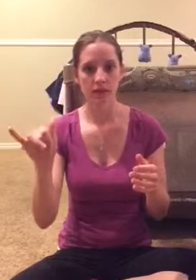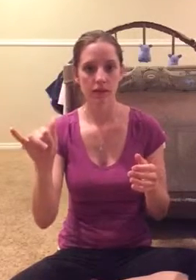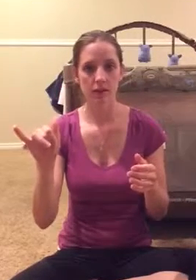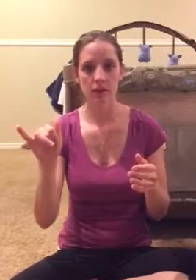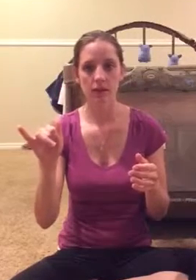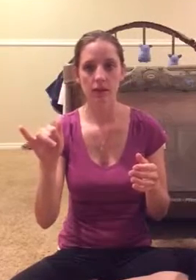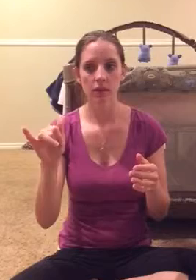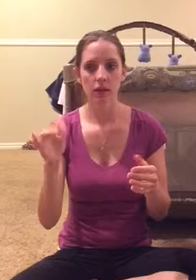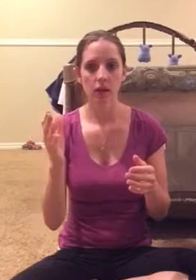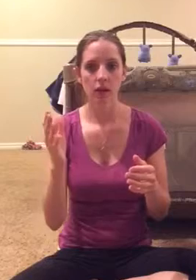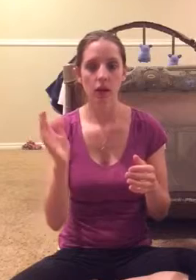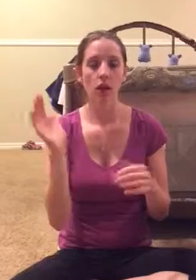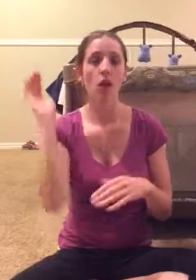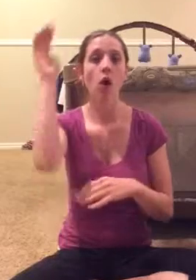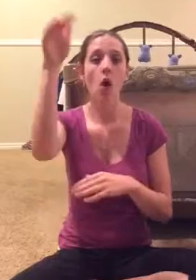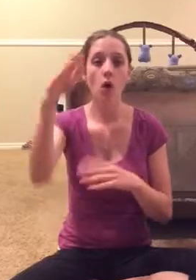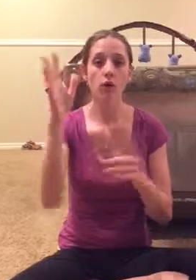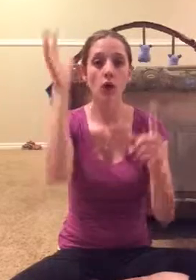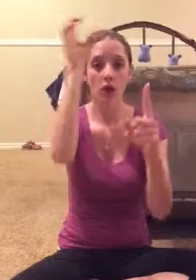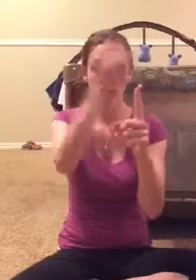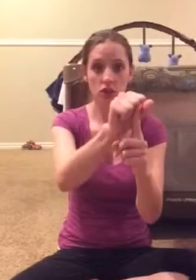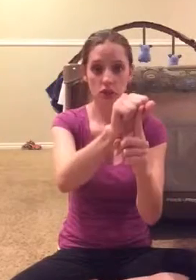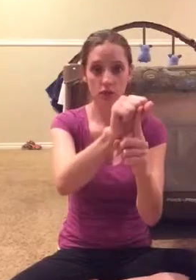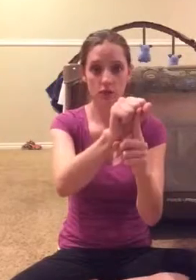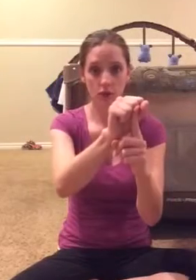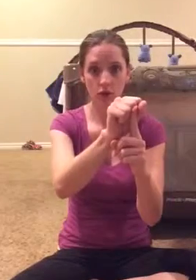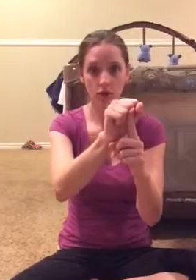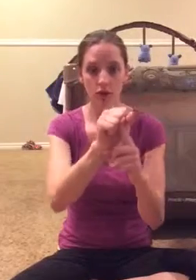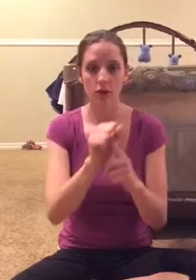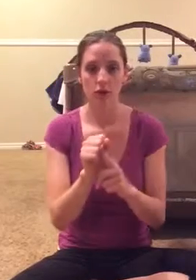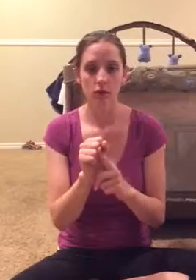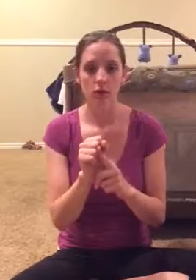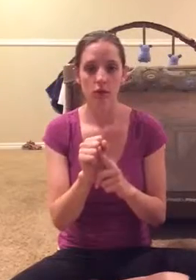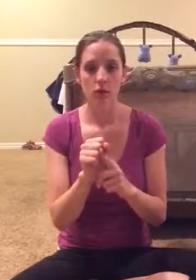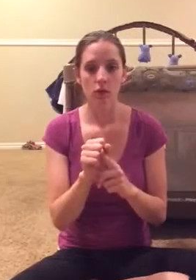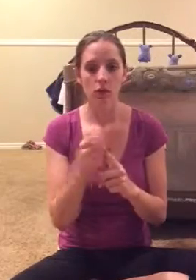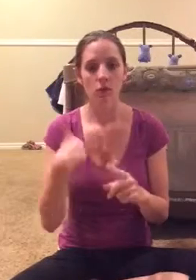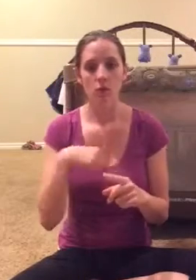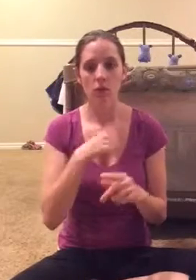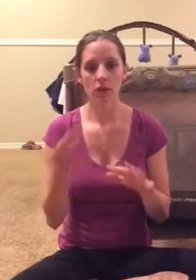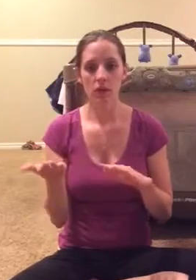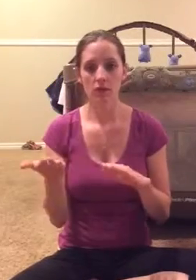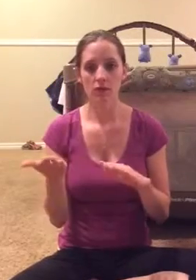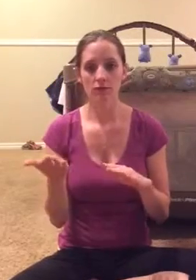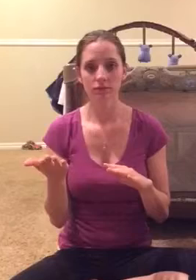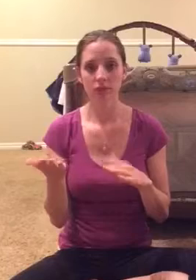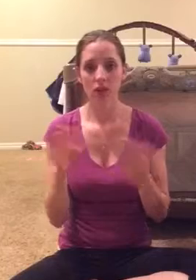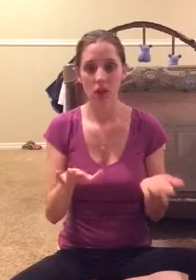family. We lost one of the sweetest girls on earth. We would like to help her parents with funeral